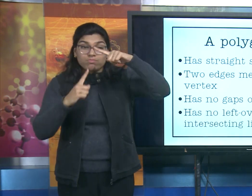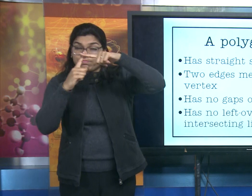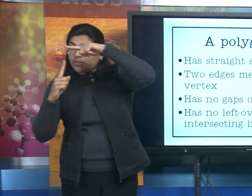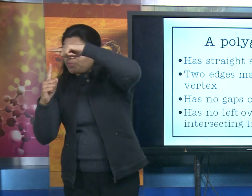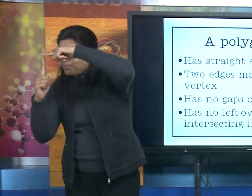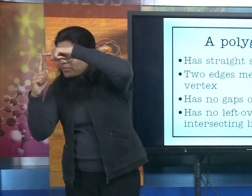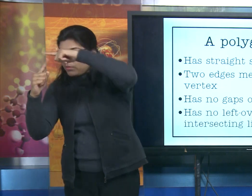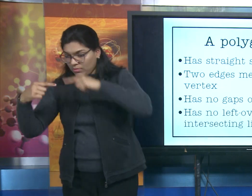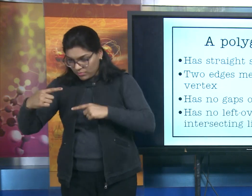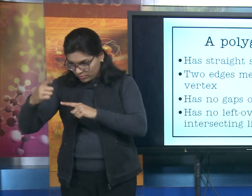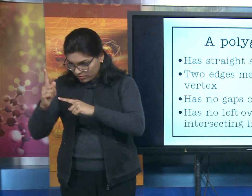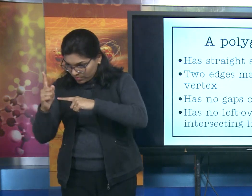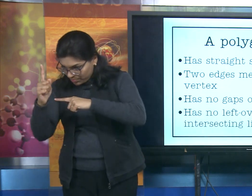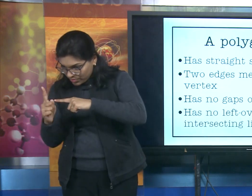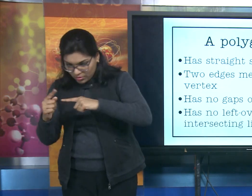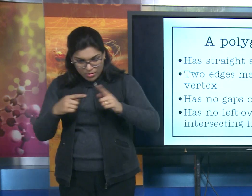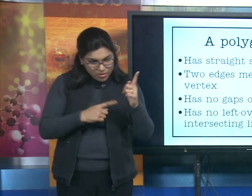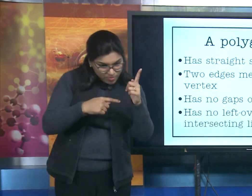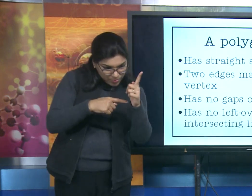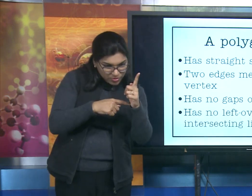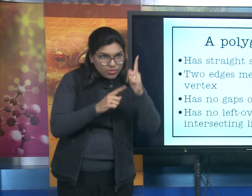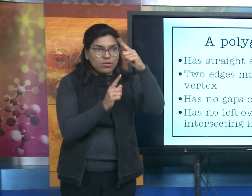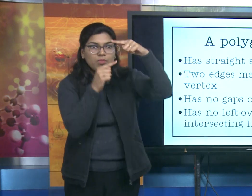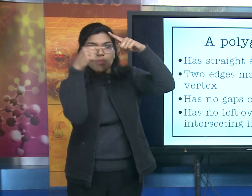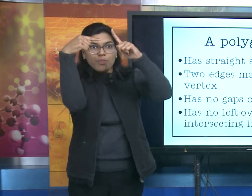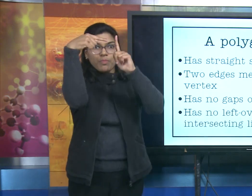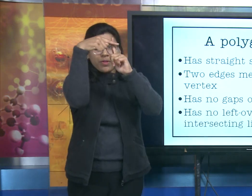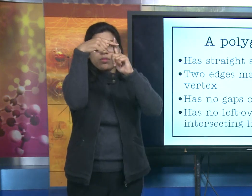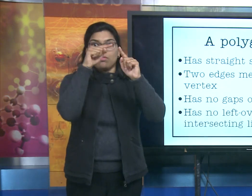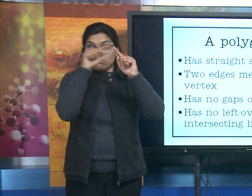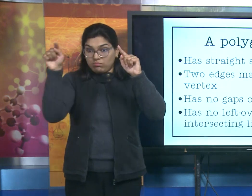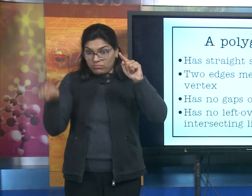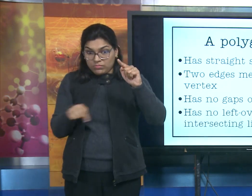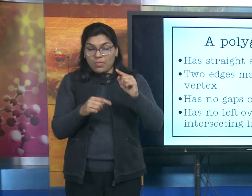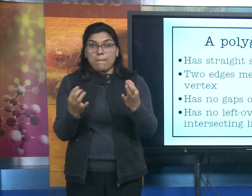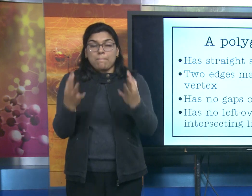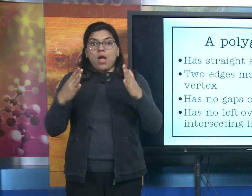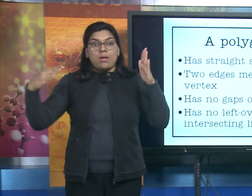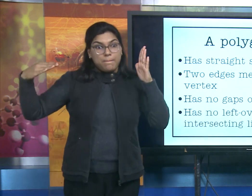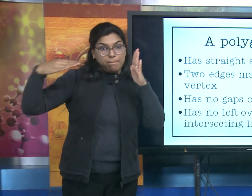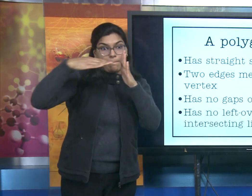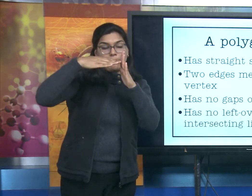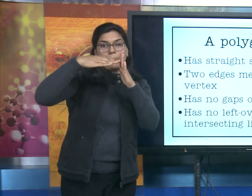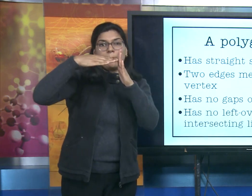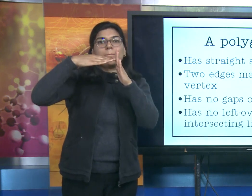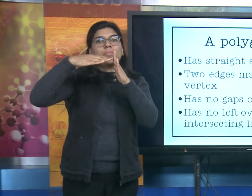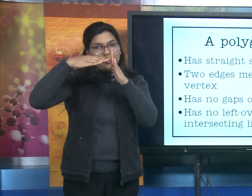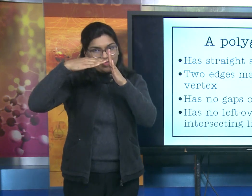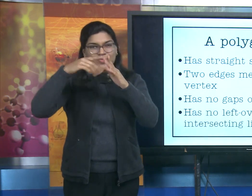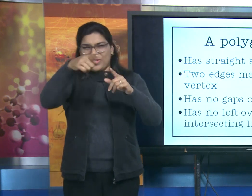that explains this feature that polygons has no gaps or spaces,